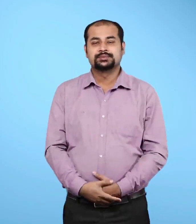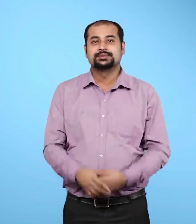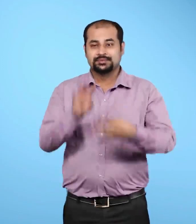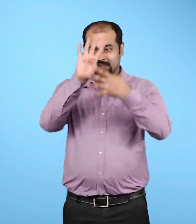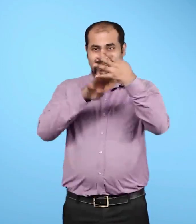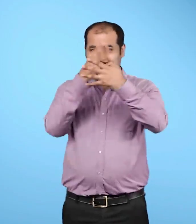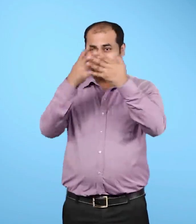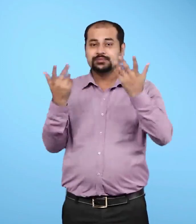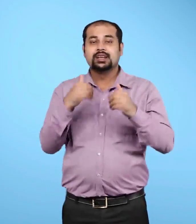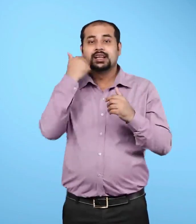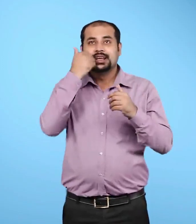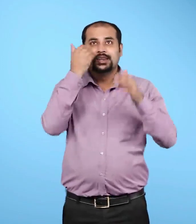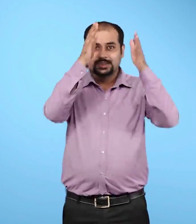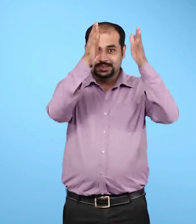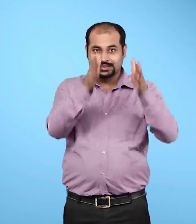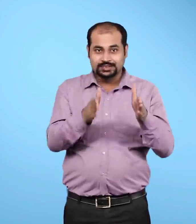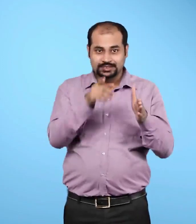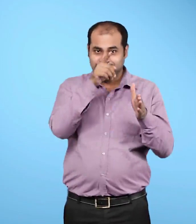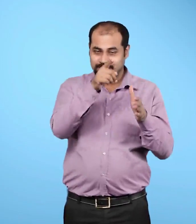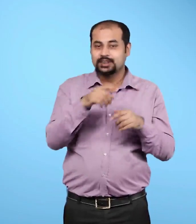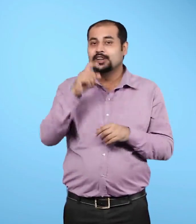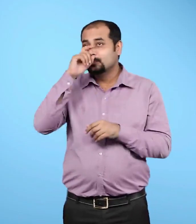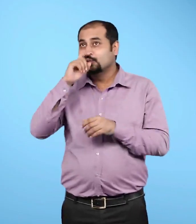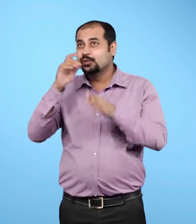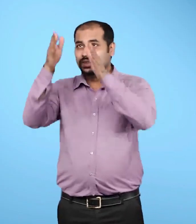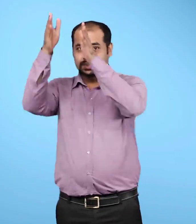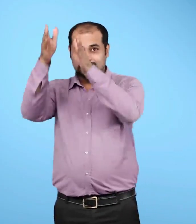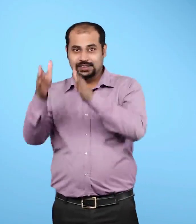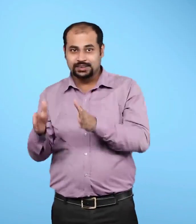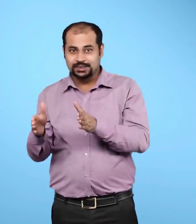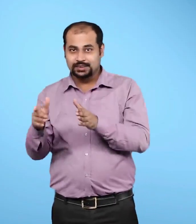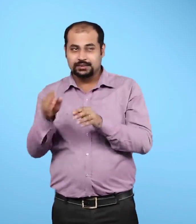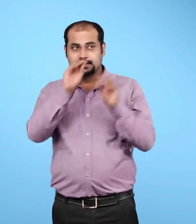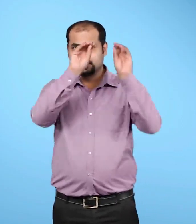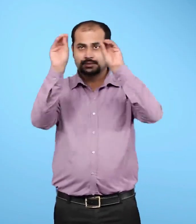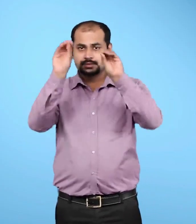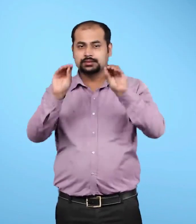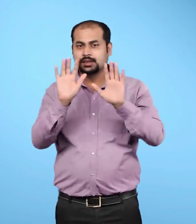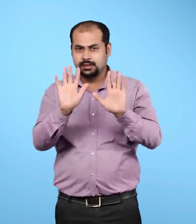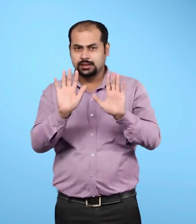The number of beads is also written in table with yellow and blue columns,